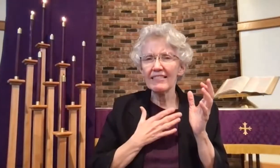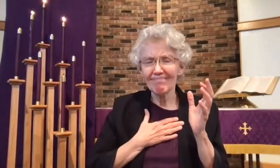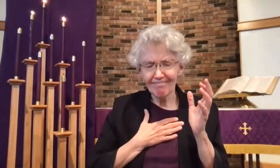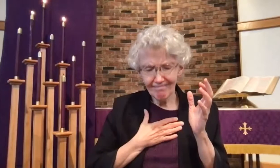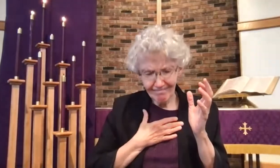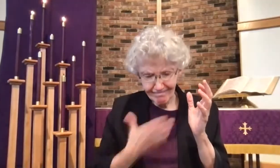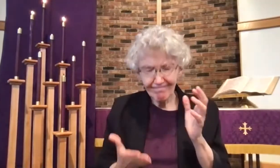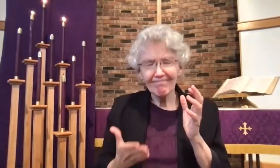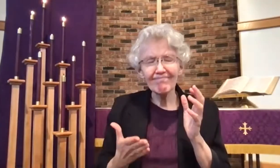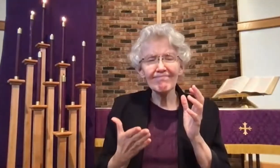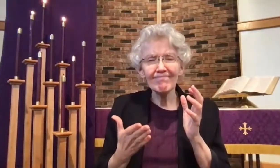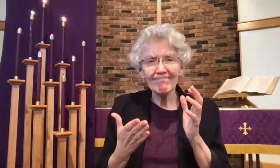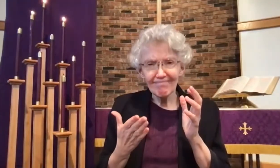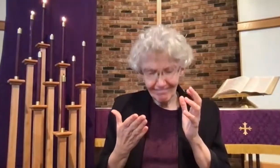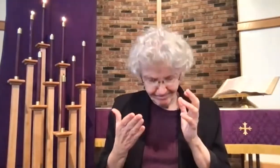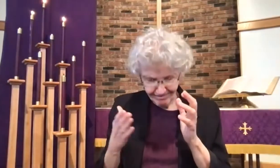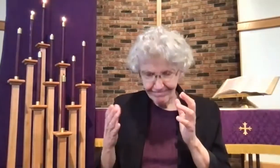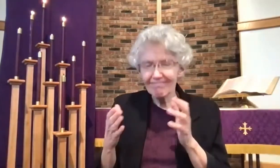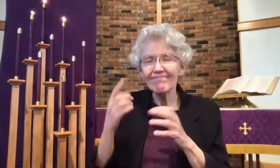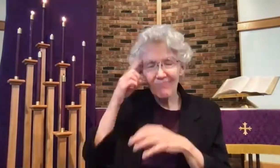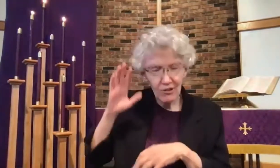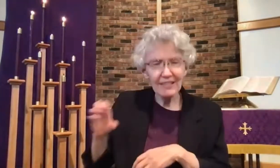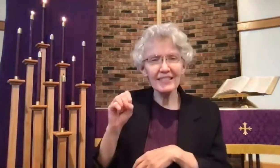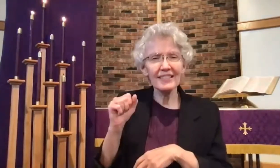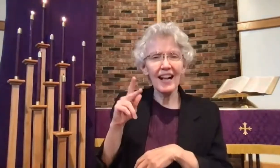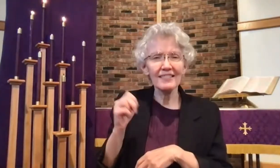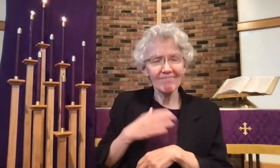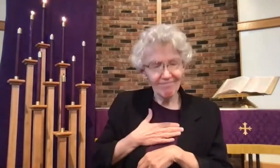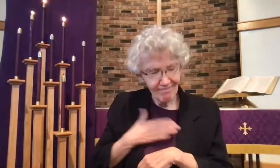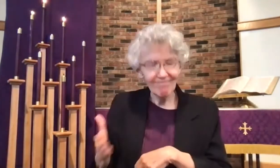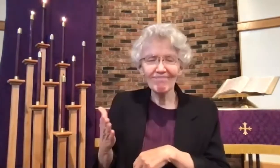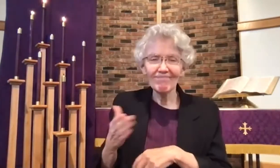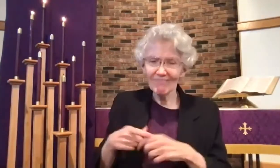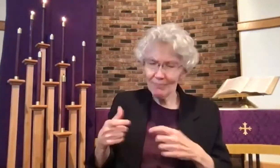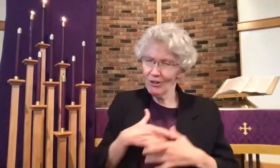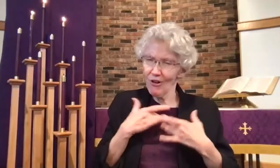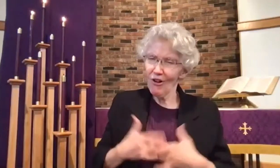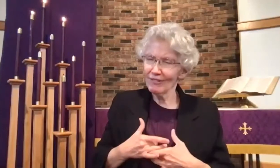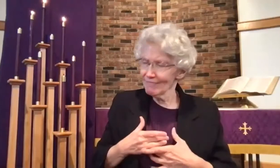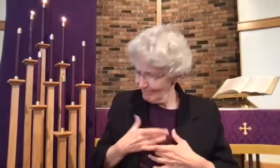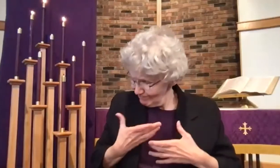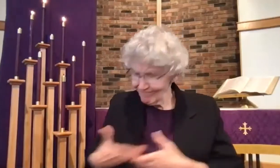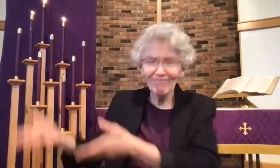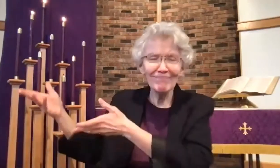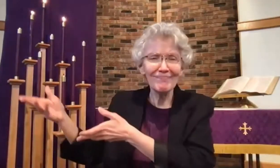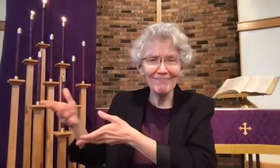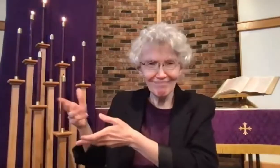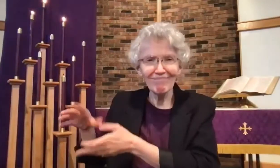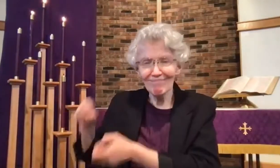So now the father faces a dilemma. But for his daughter's sake and from the